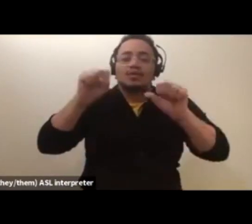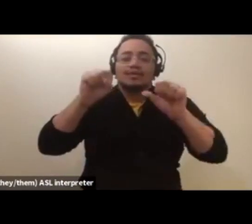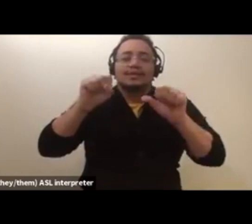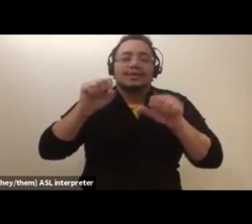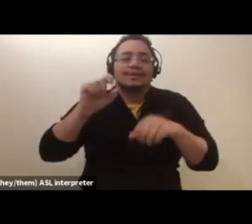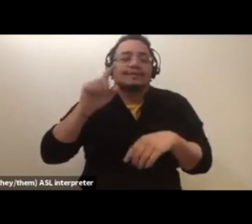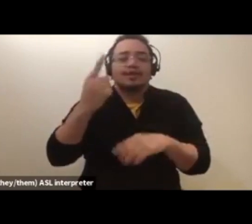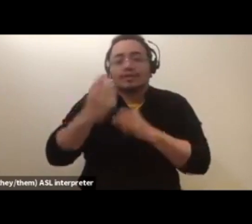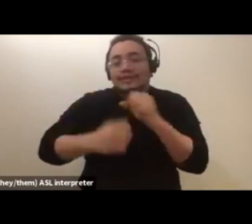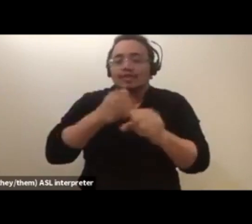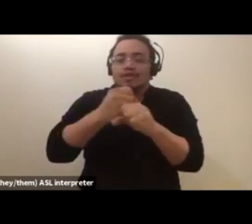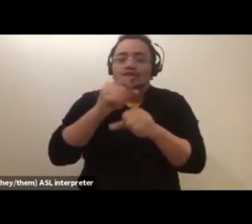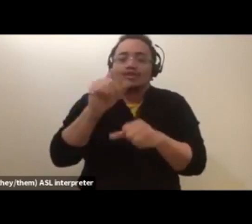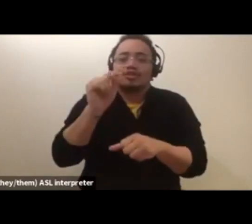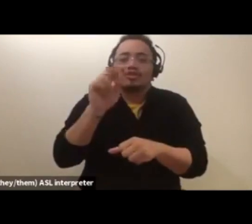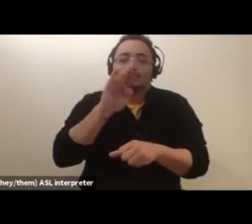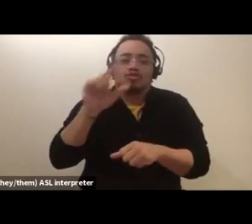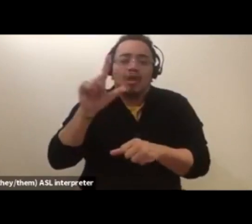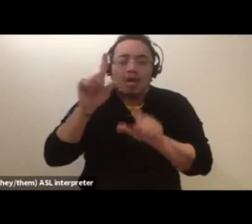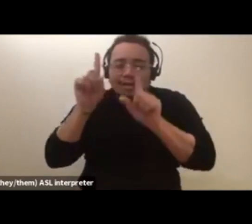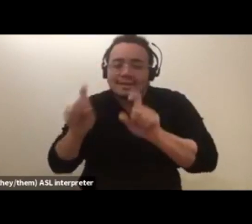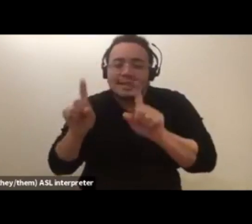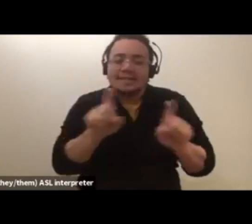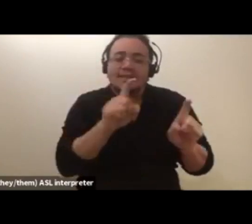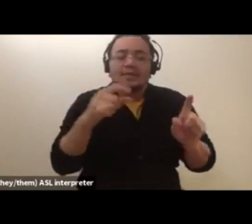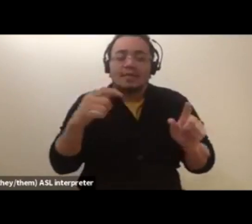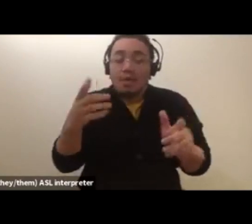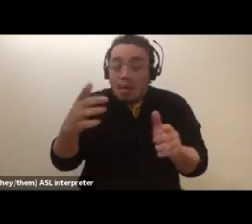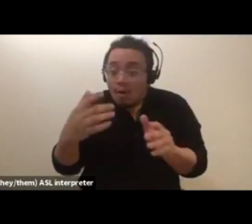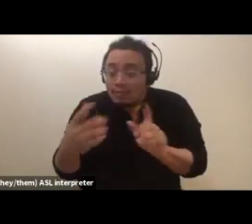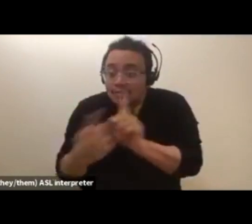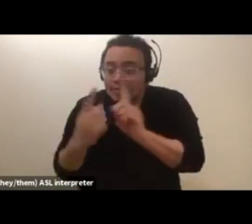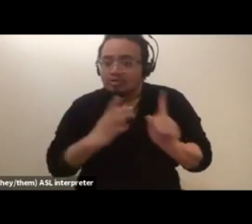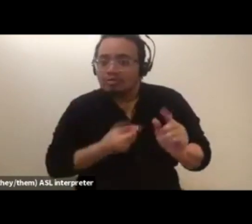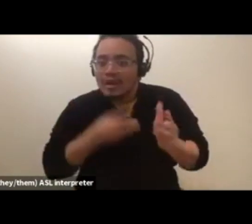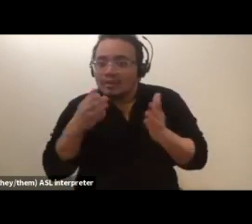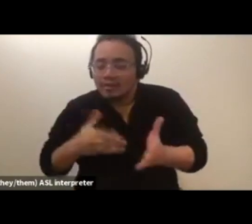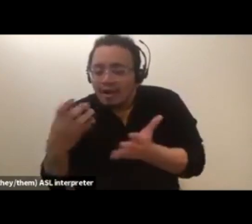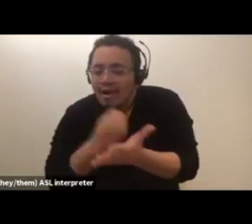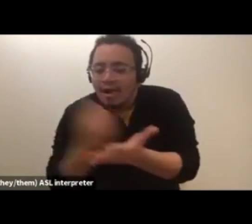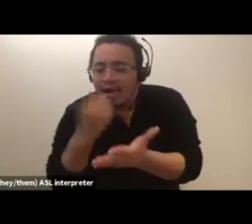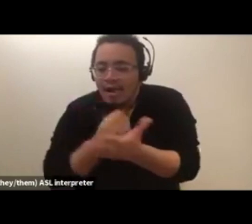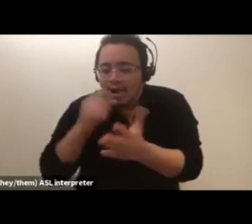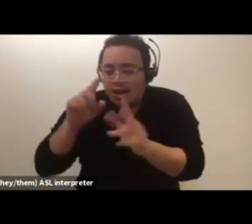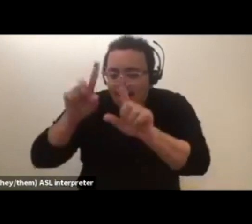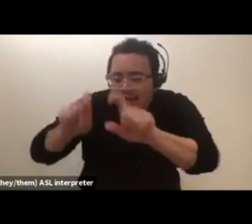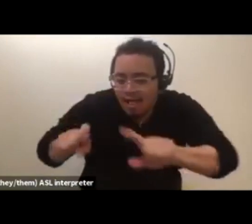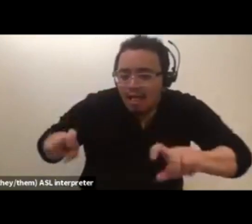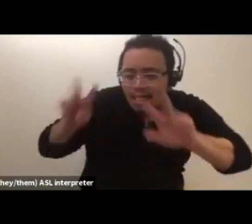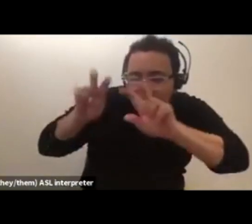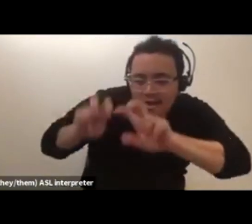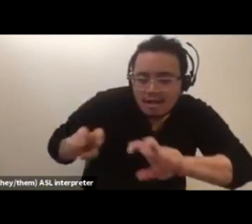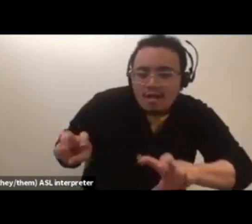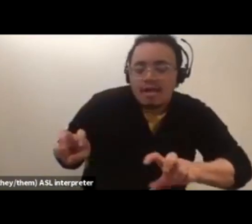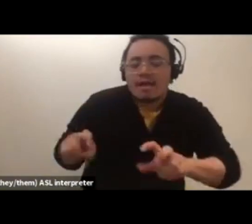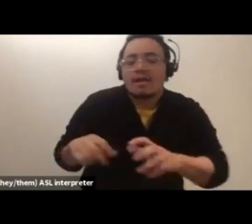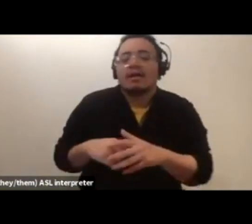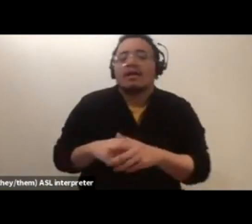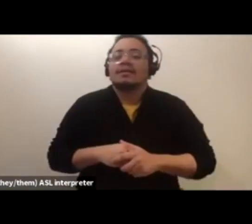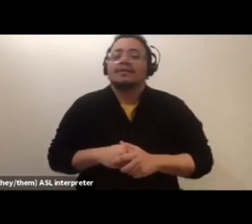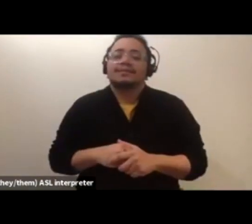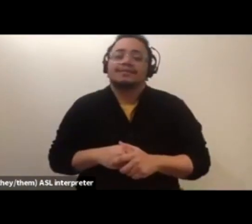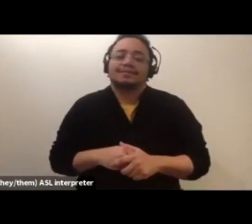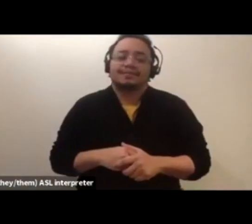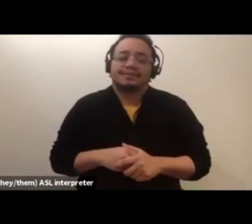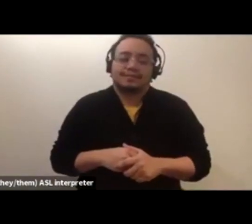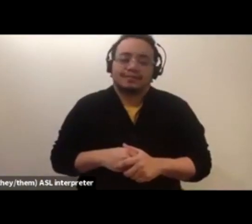like. And what I would offer to these spaces, these medical spaces, is to get training from